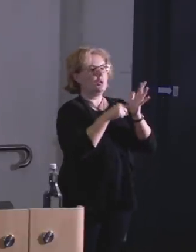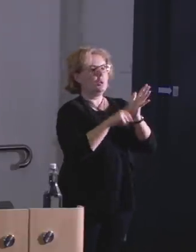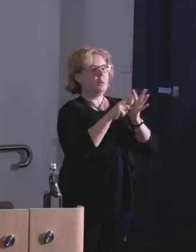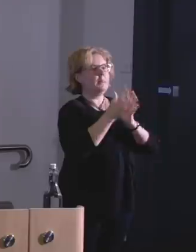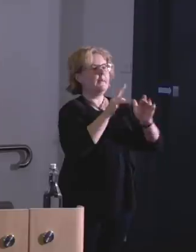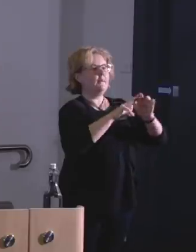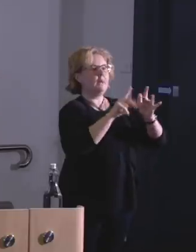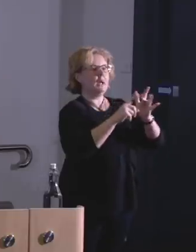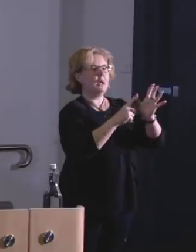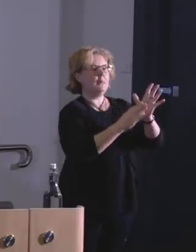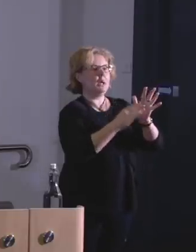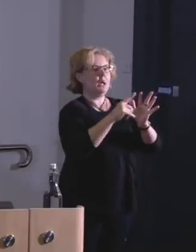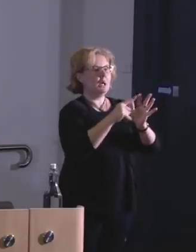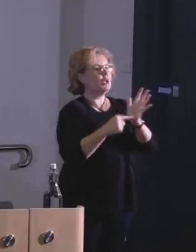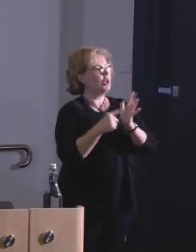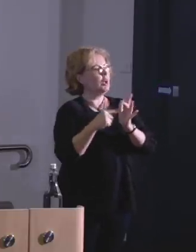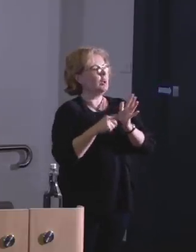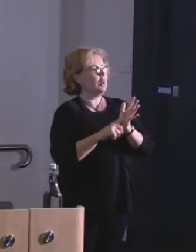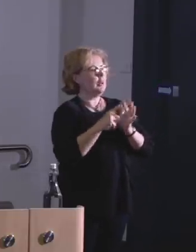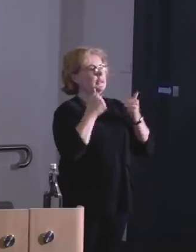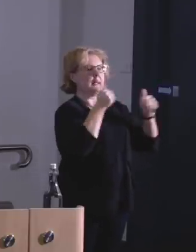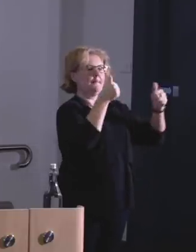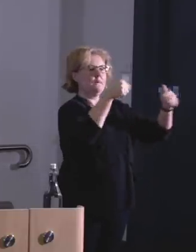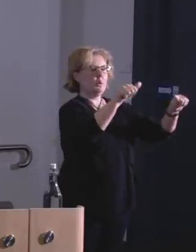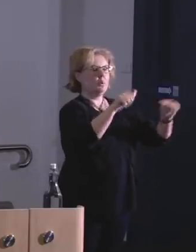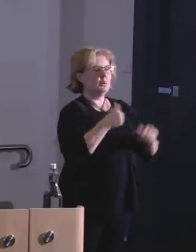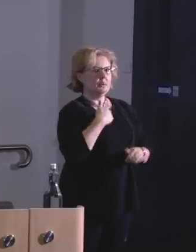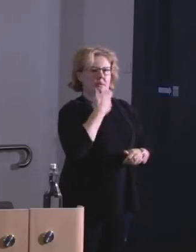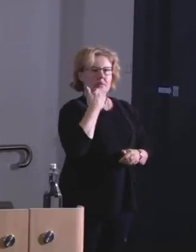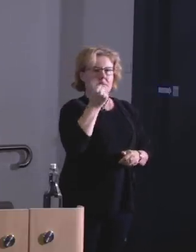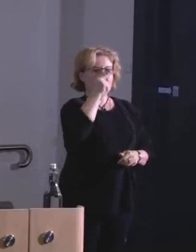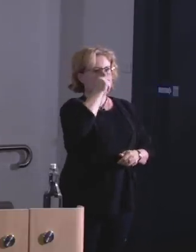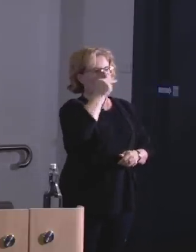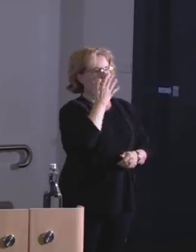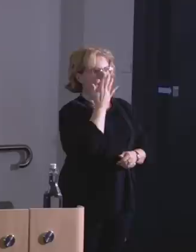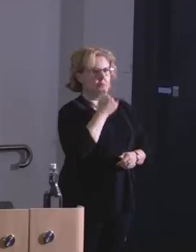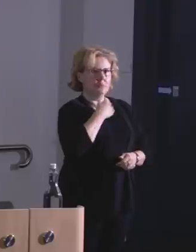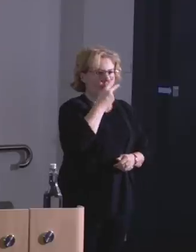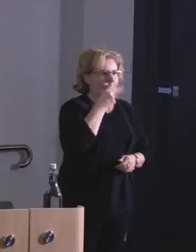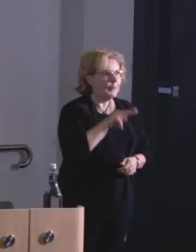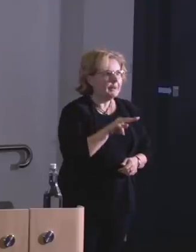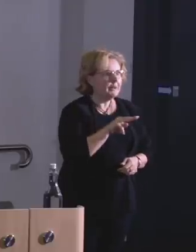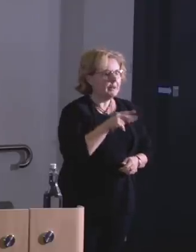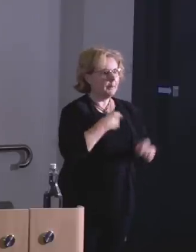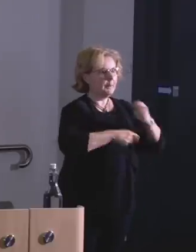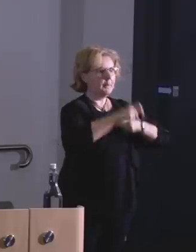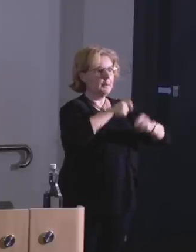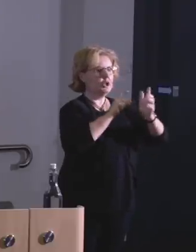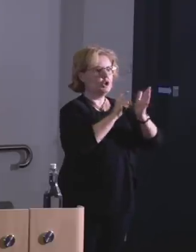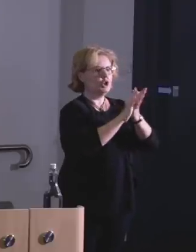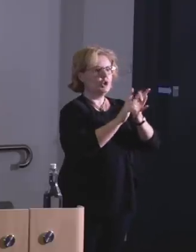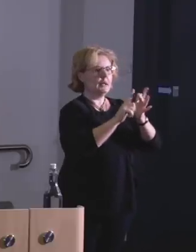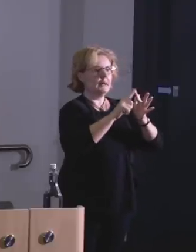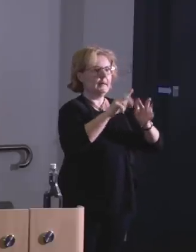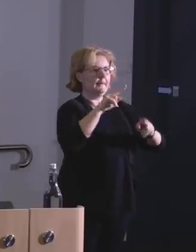So at the nice young age of 20, I became a chief, a